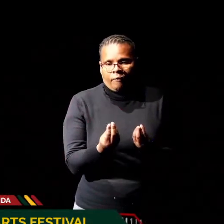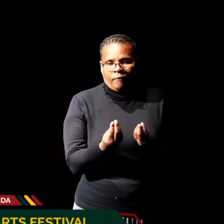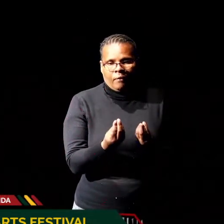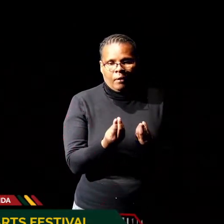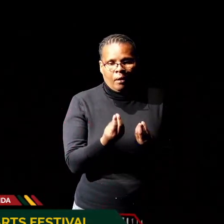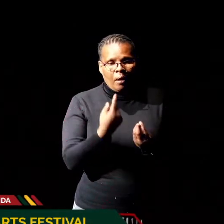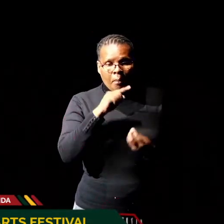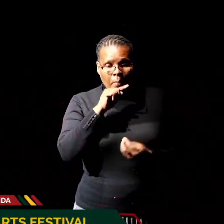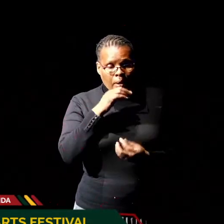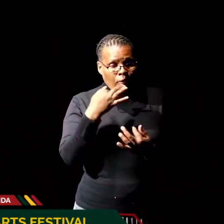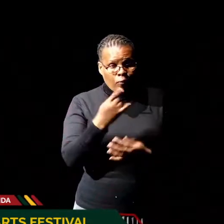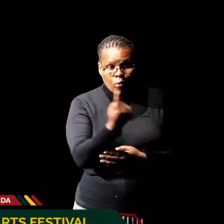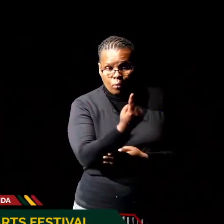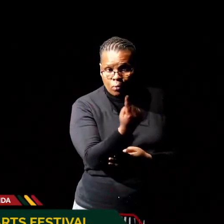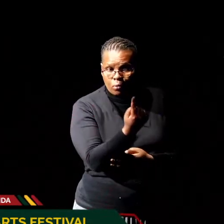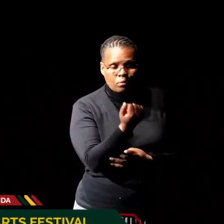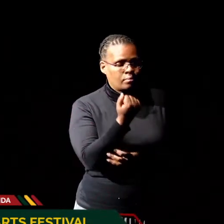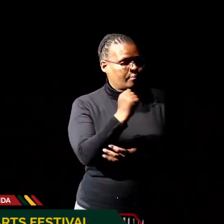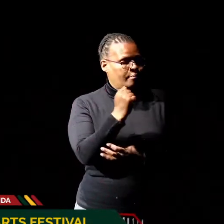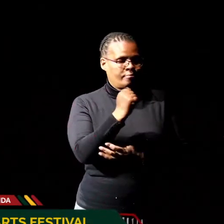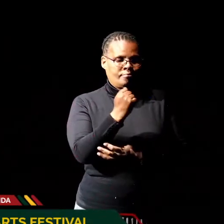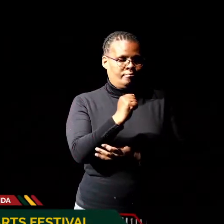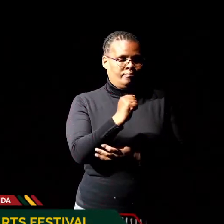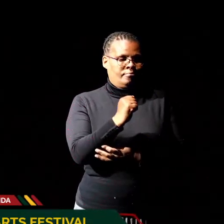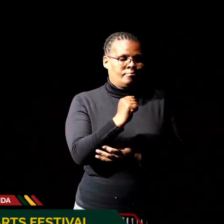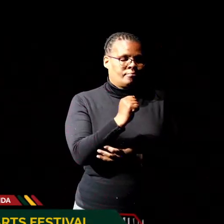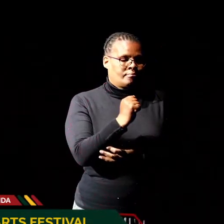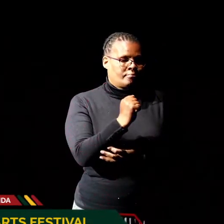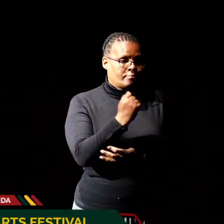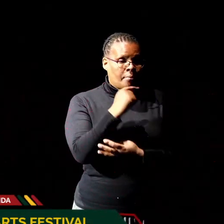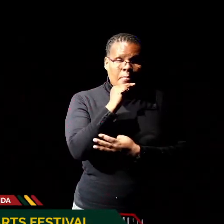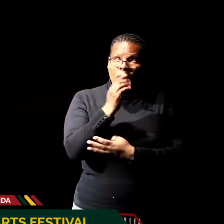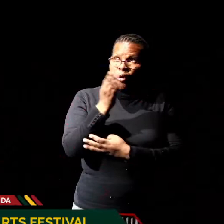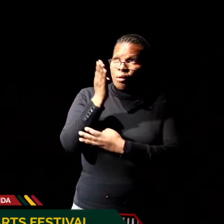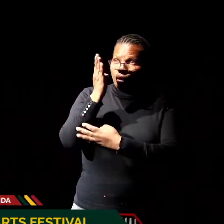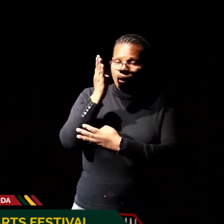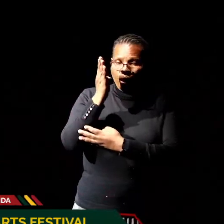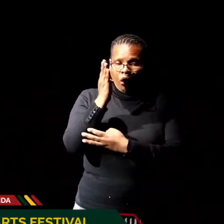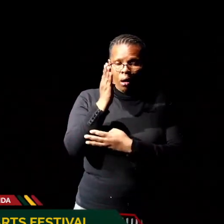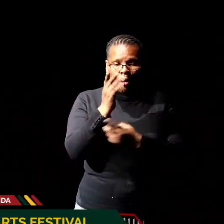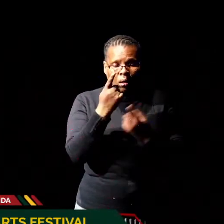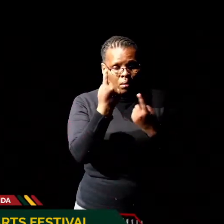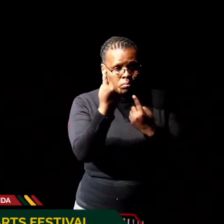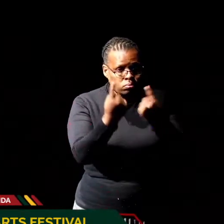it's not for you alone. When God blesses us